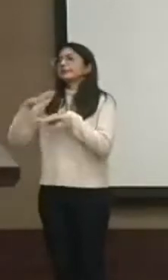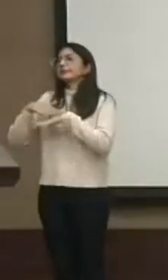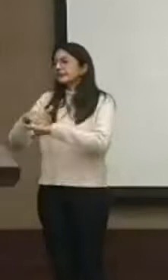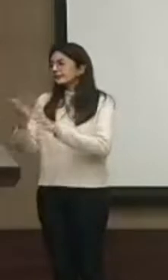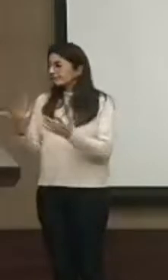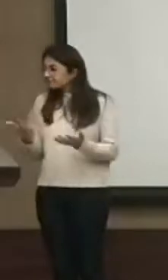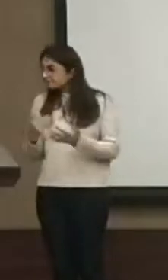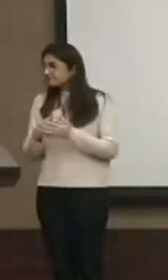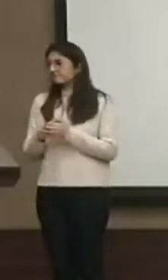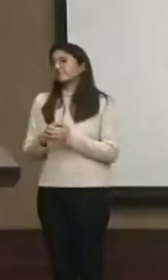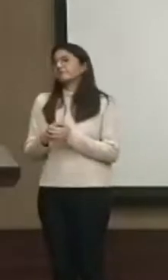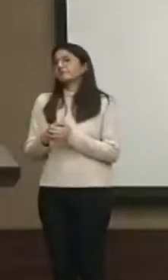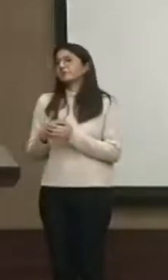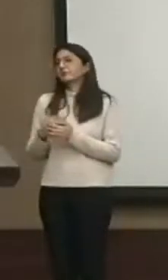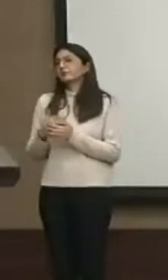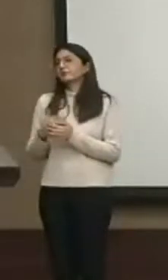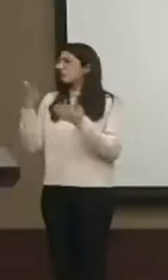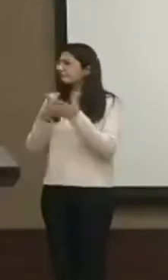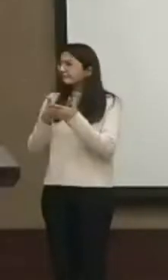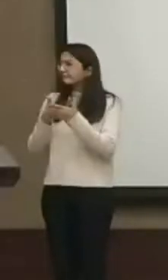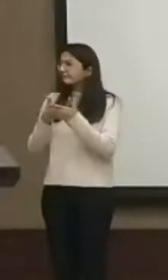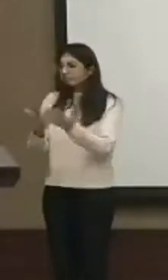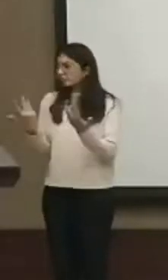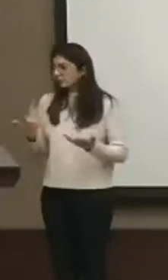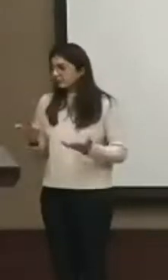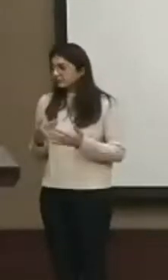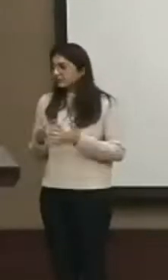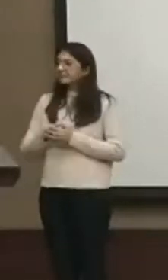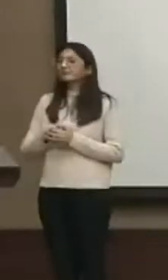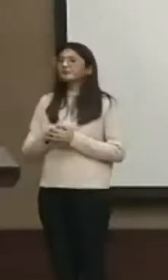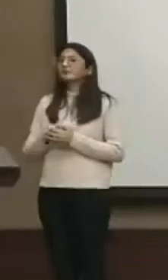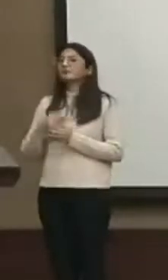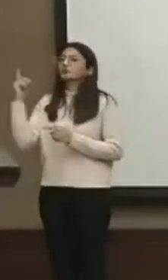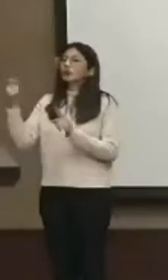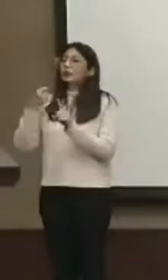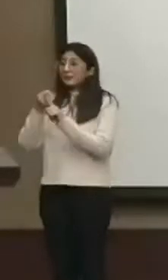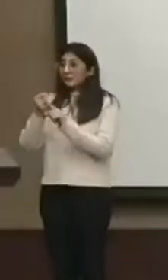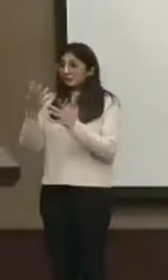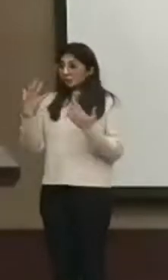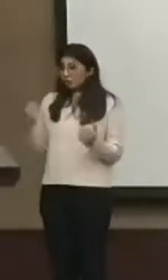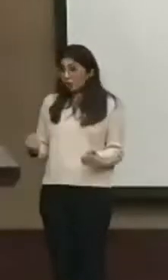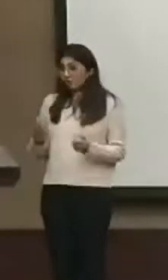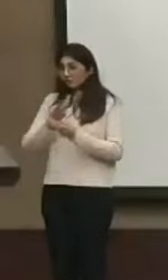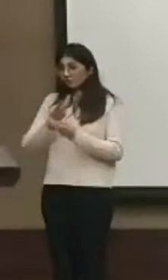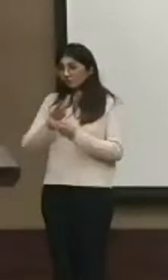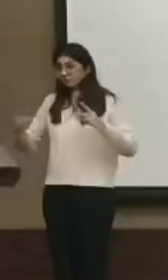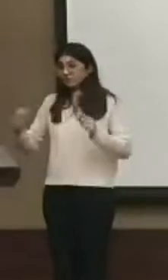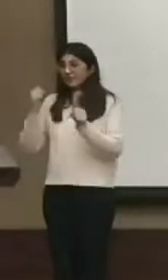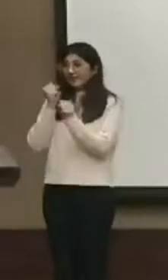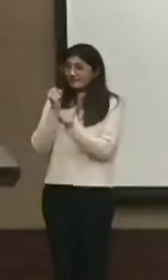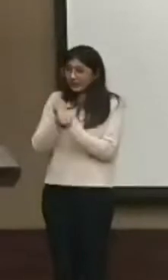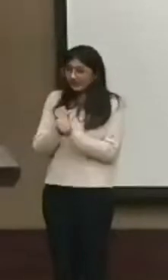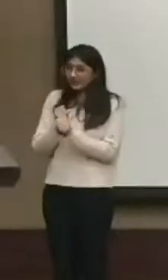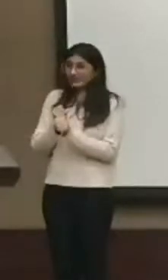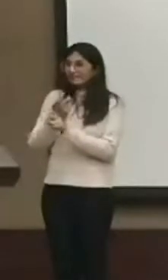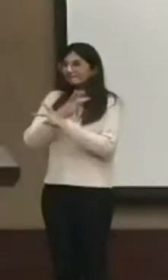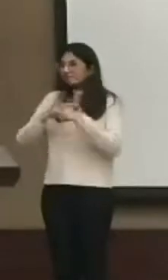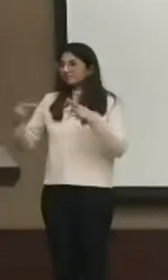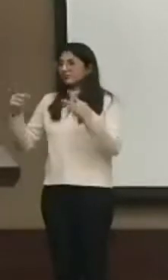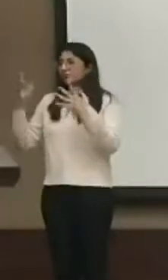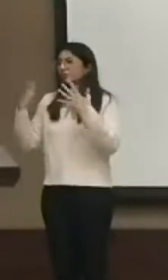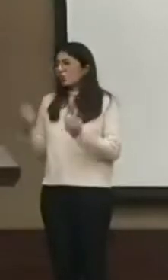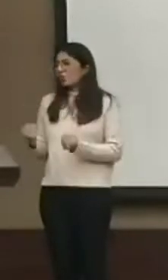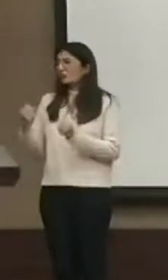experience and the challenges that you see in implementing the various government. Are the